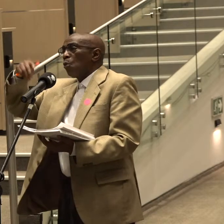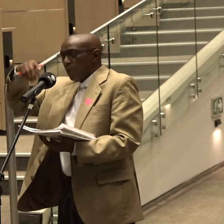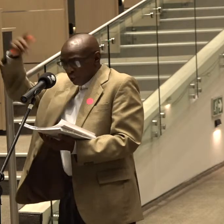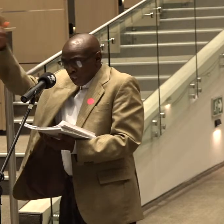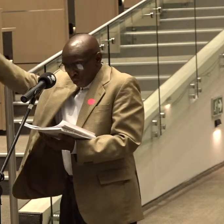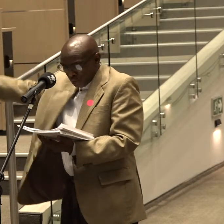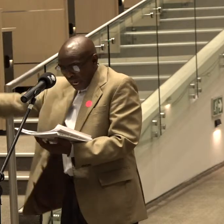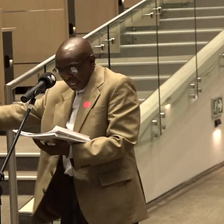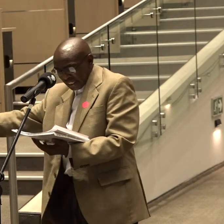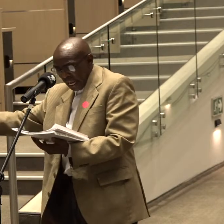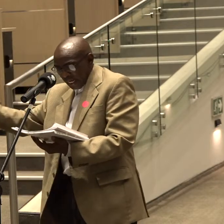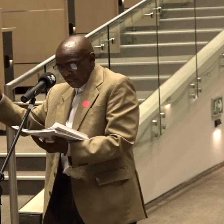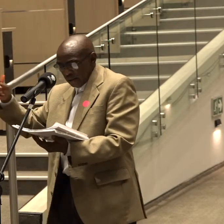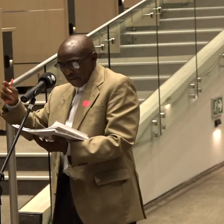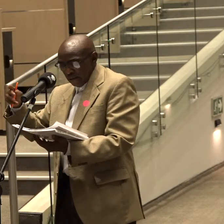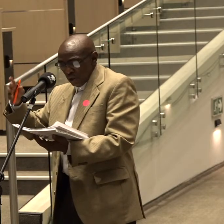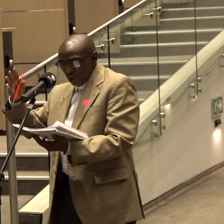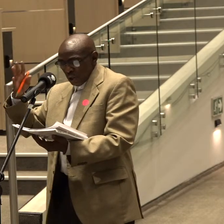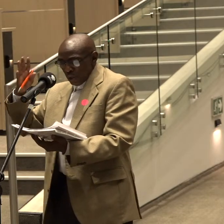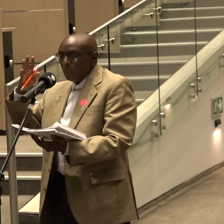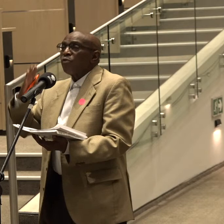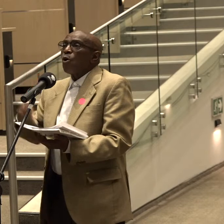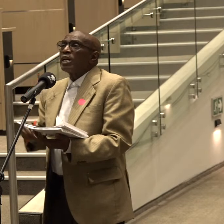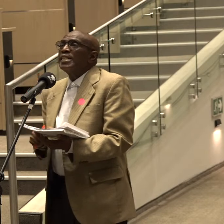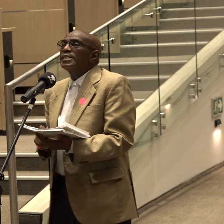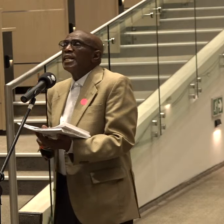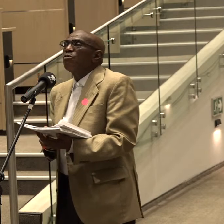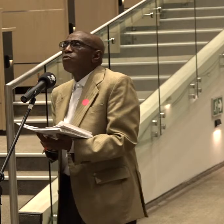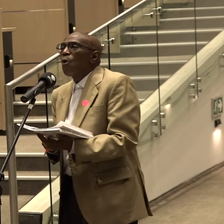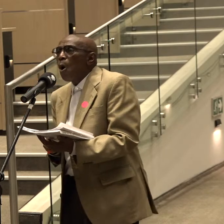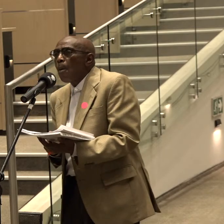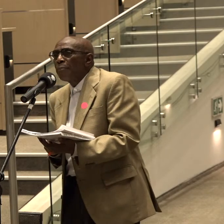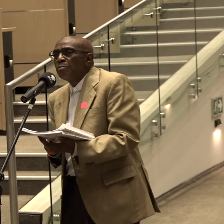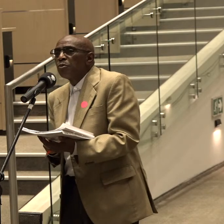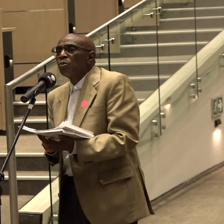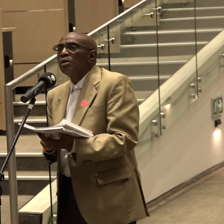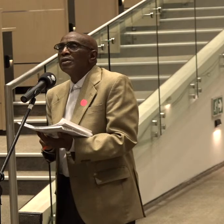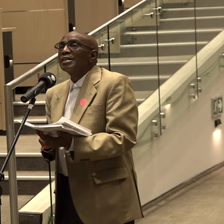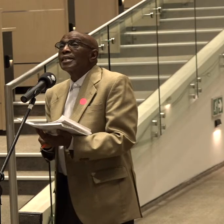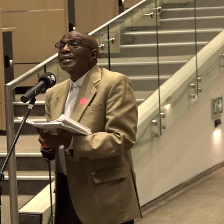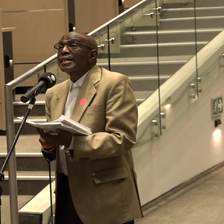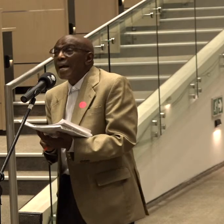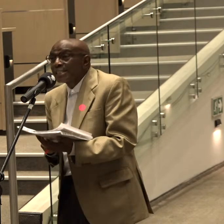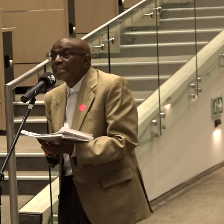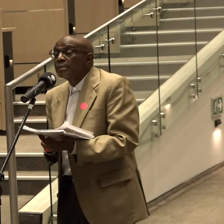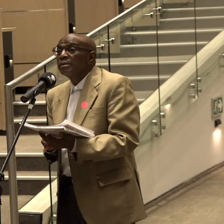going into the other side we've already seen four